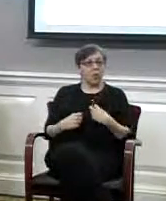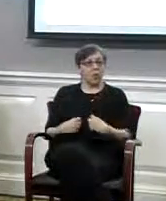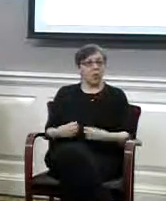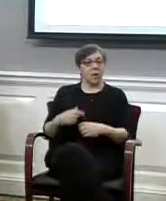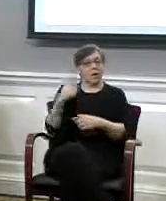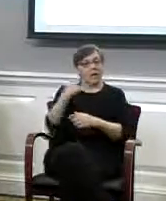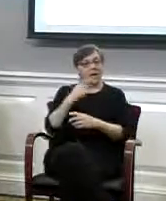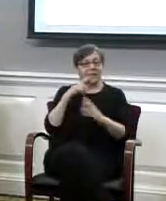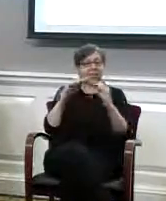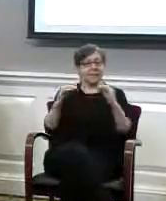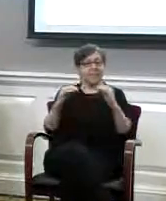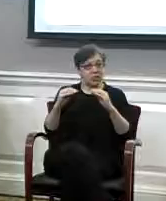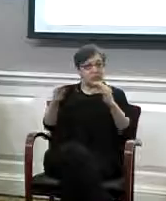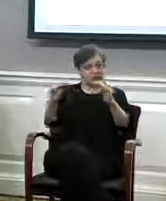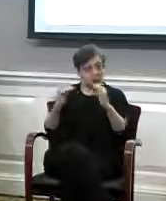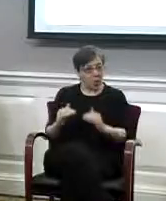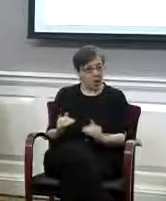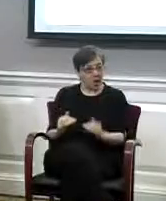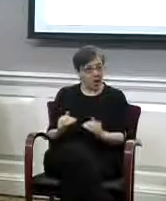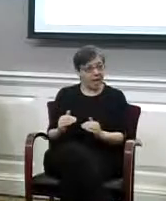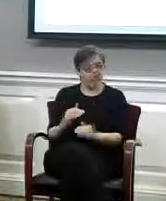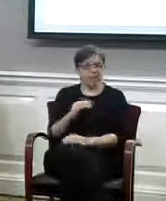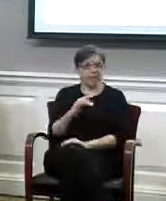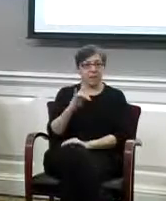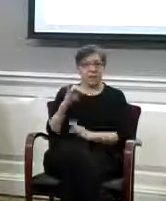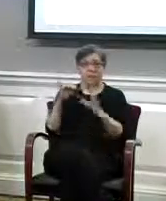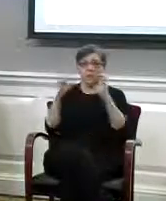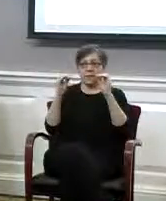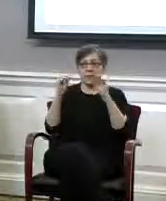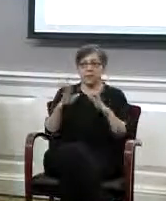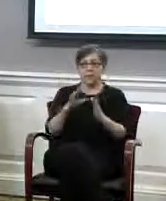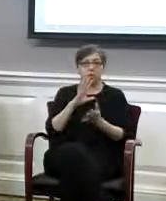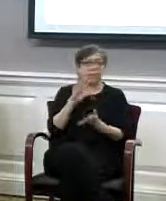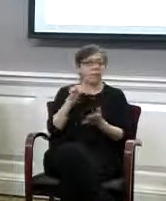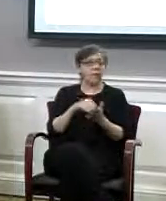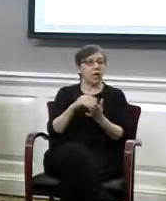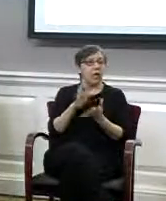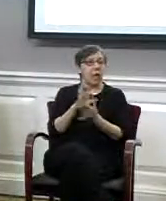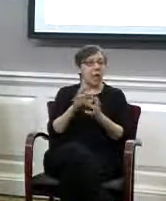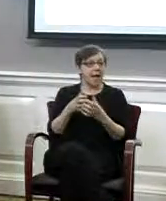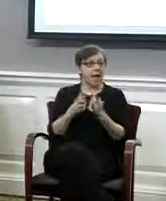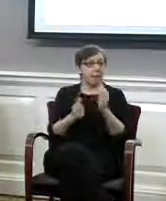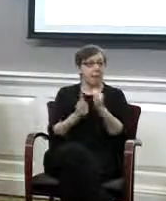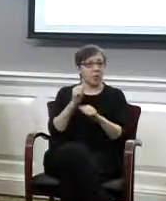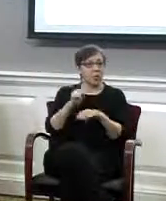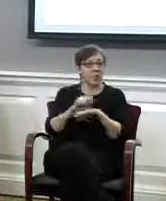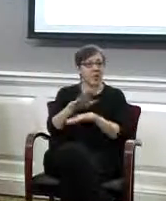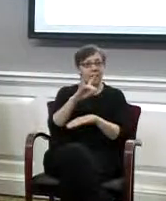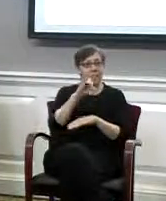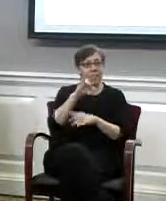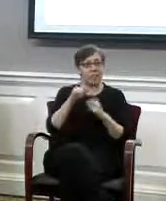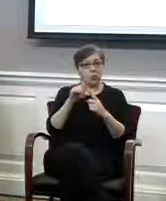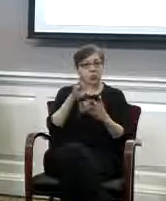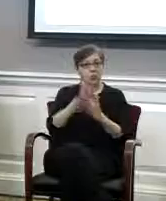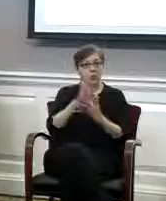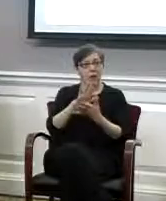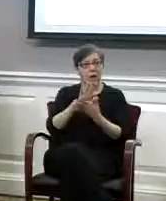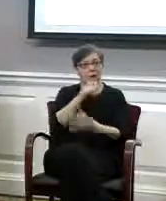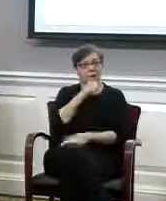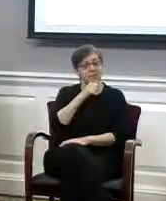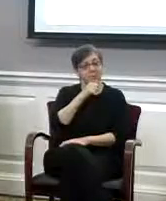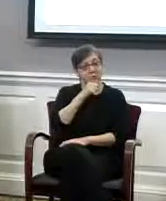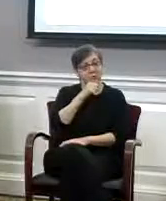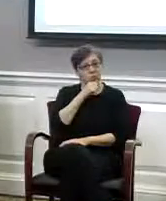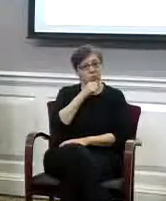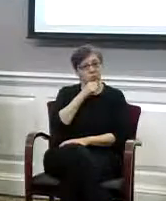kids that they are teaching to. Teachers are a middle class profession in India. Most of them send their kids to private schools. So in